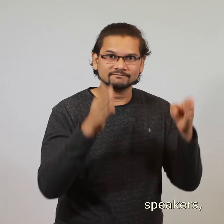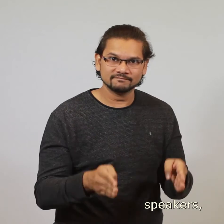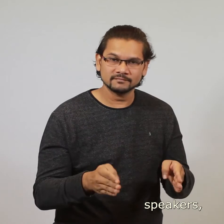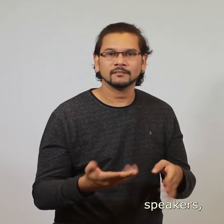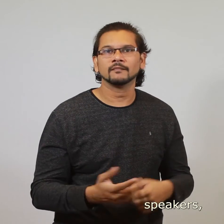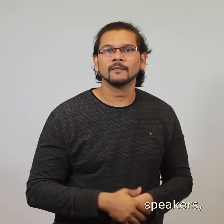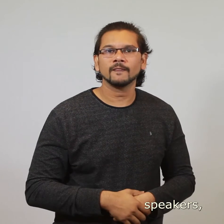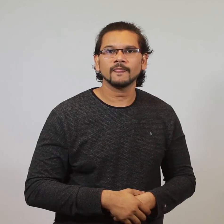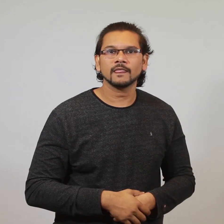speakers,